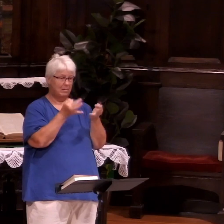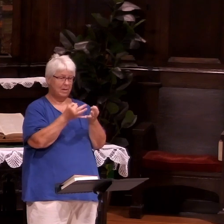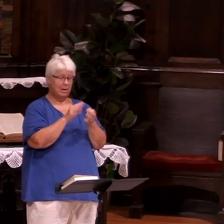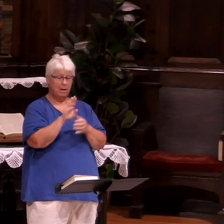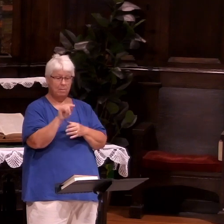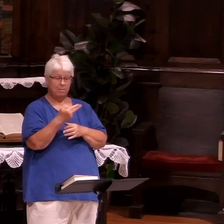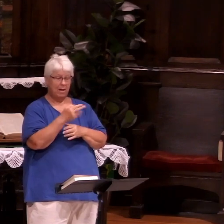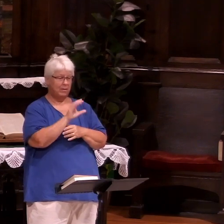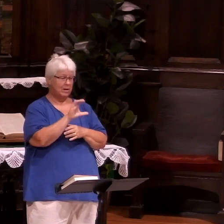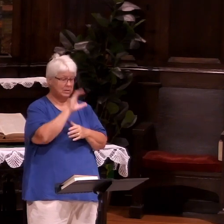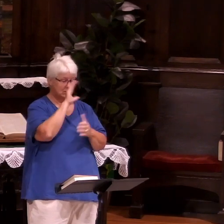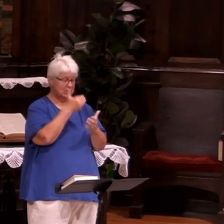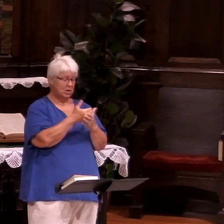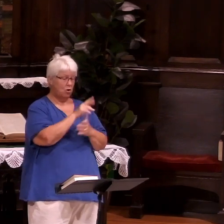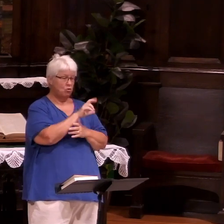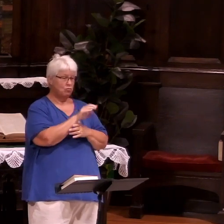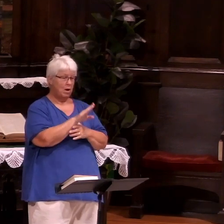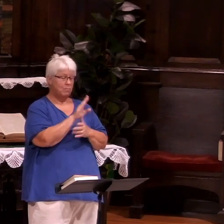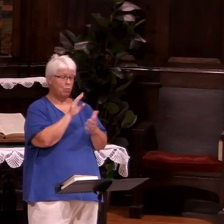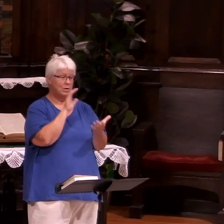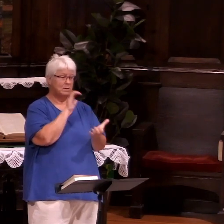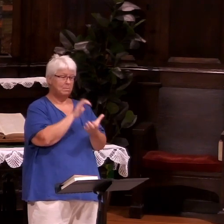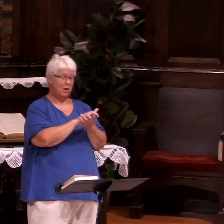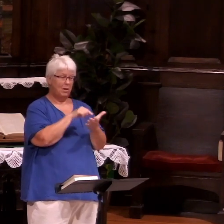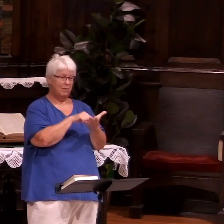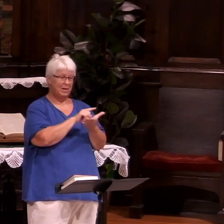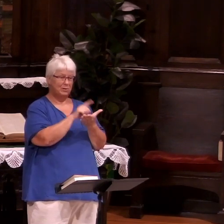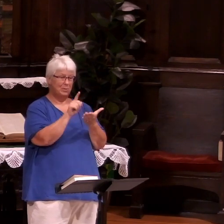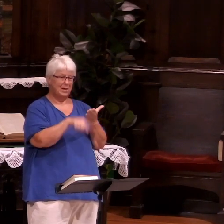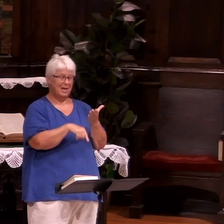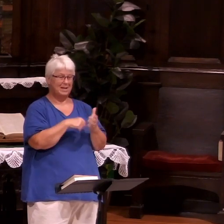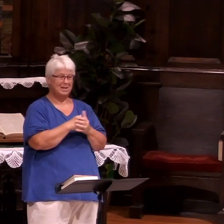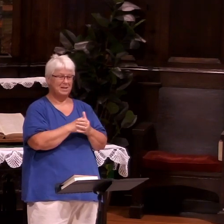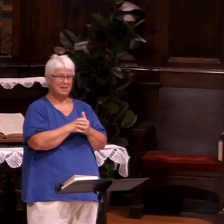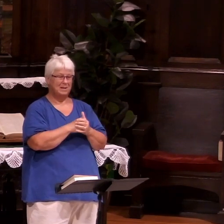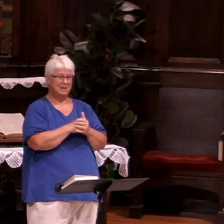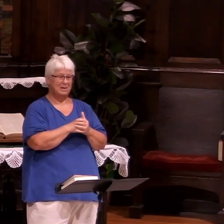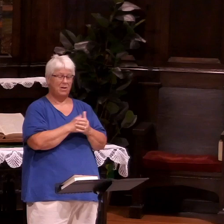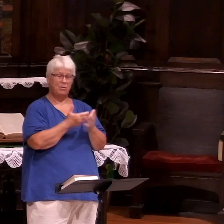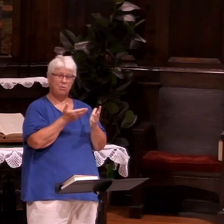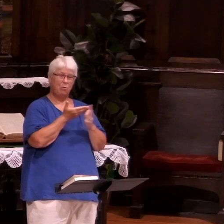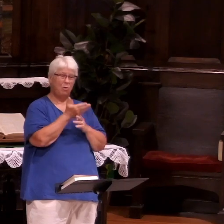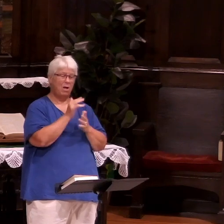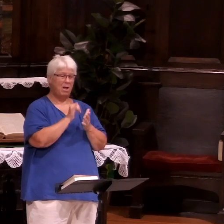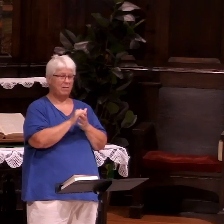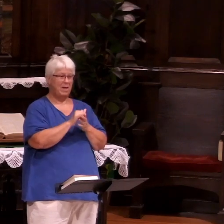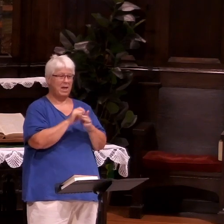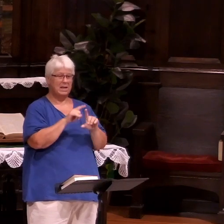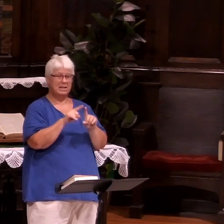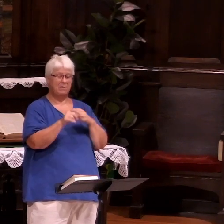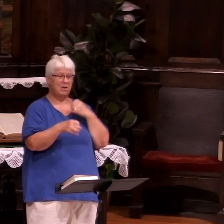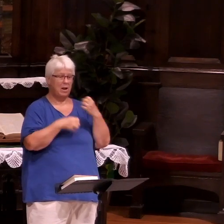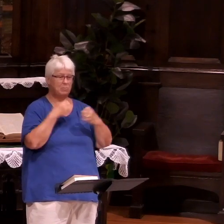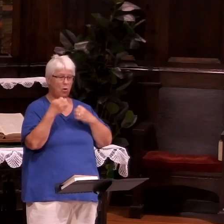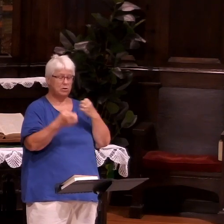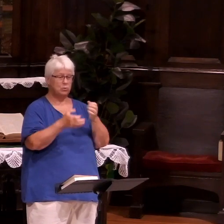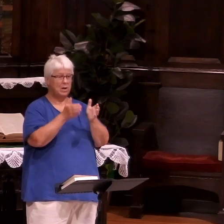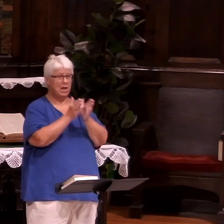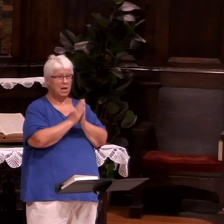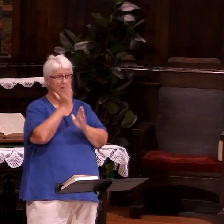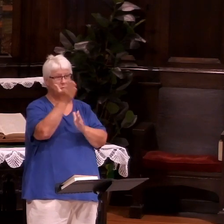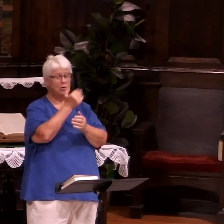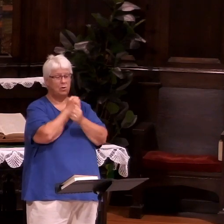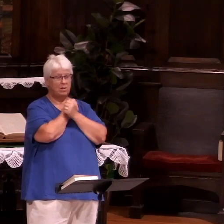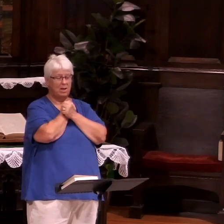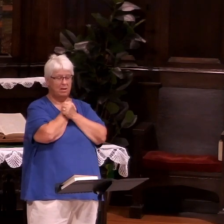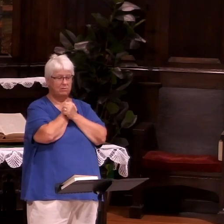Beth and Chris's son, Rob, was married this weekend. Through all of their different emotions, we ask for your